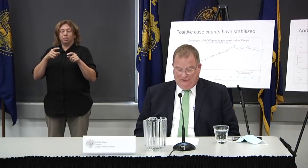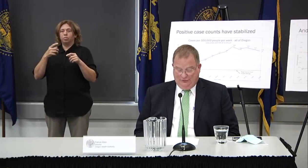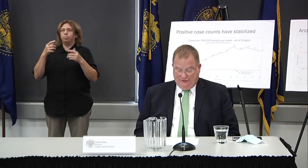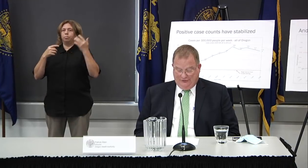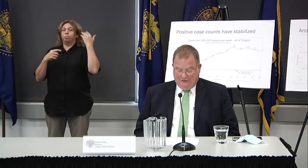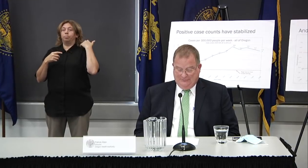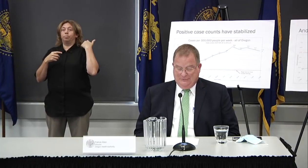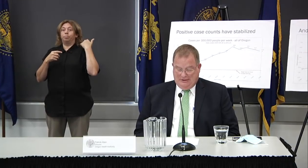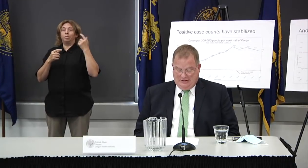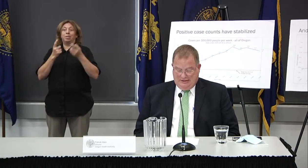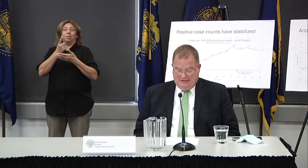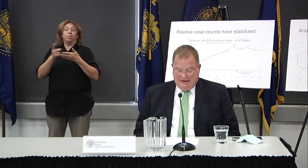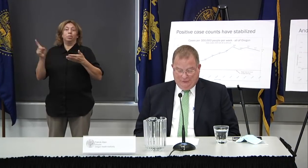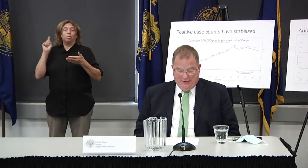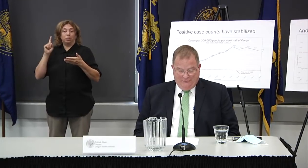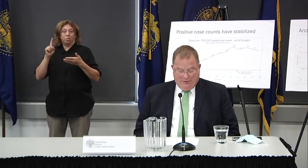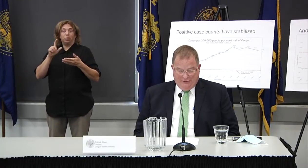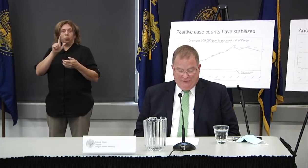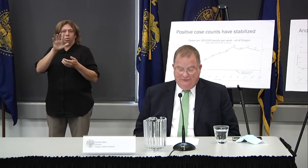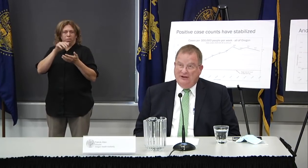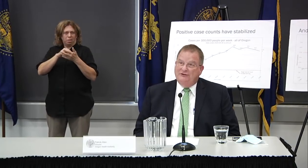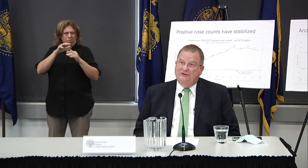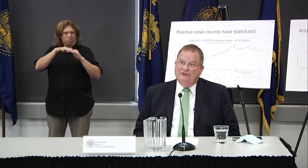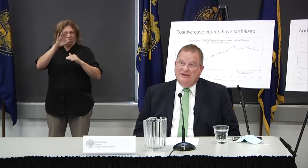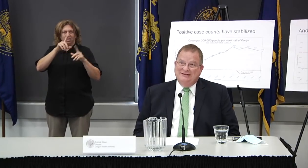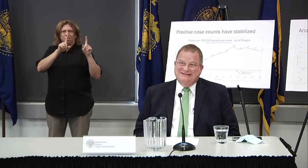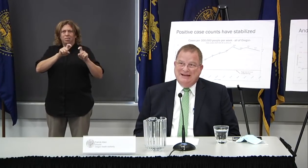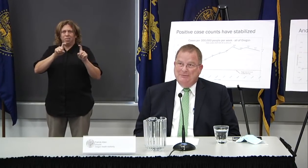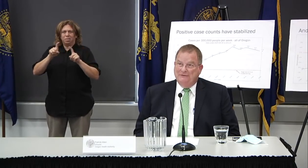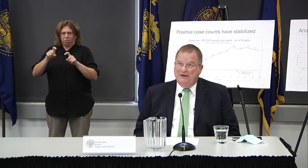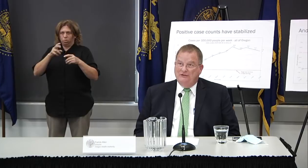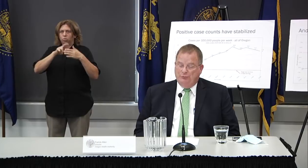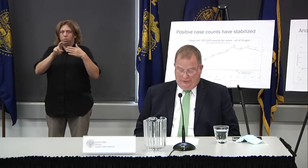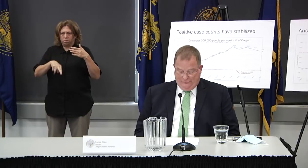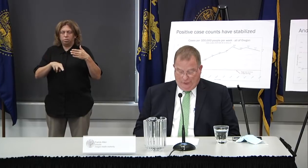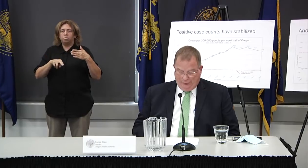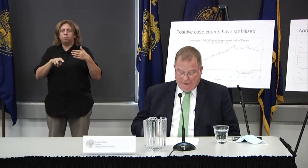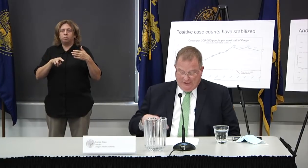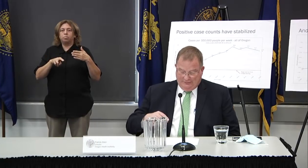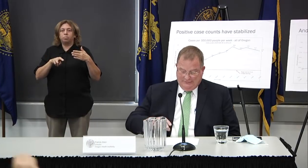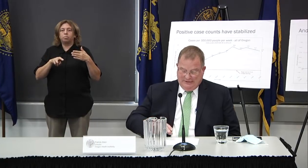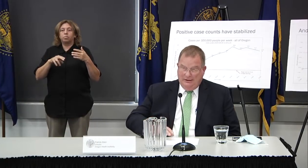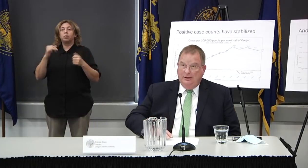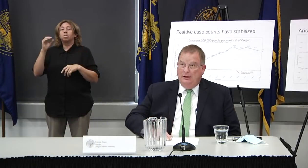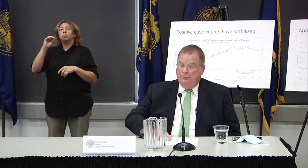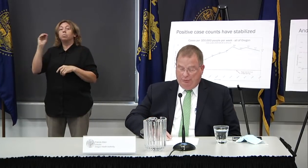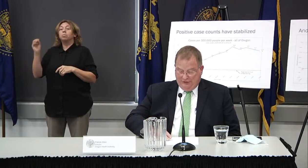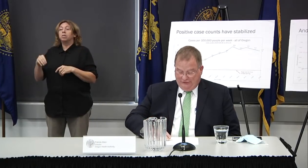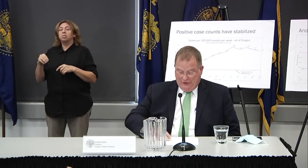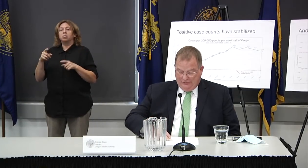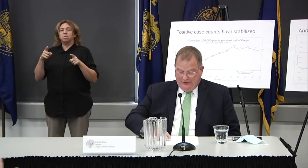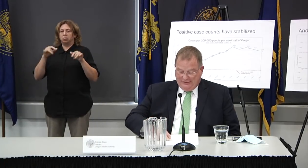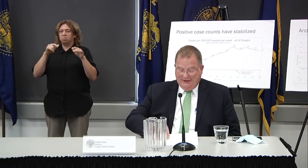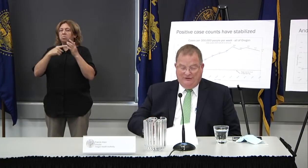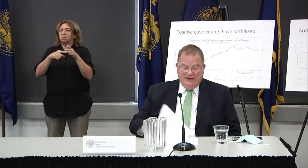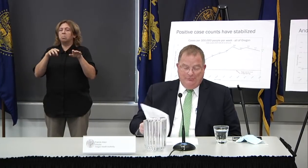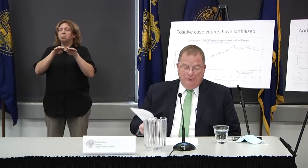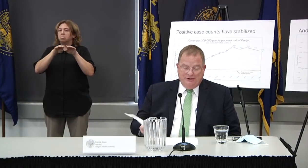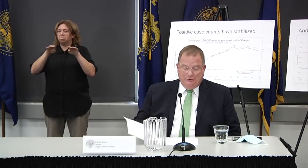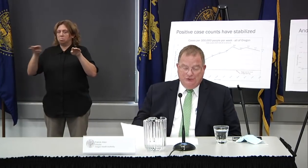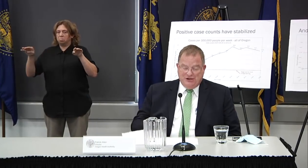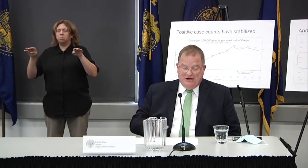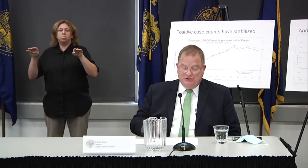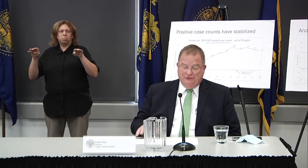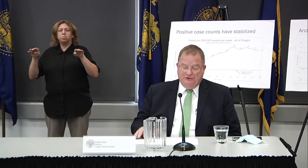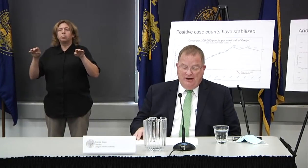25,678 test results, and the rate of positive tests stayed the same at 5.4%. Please note that that's a data